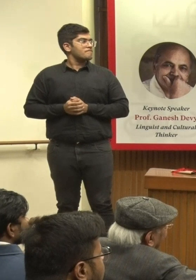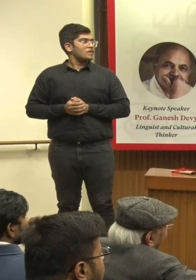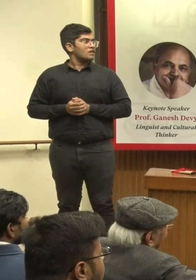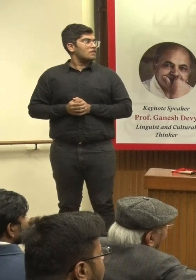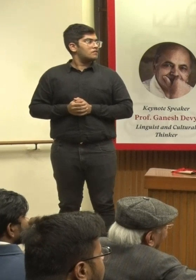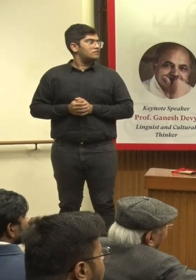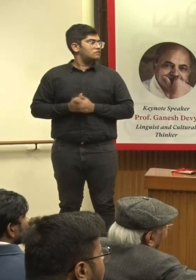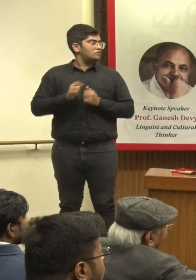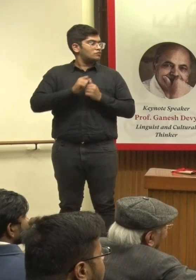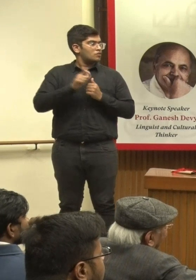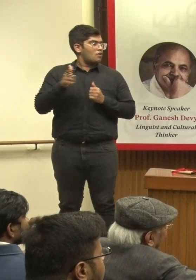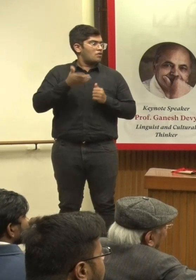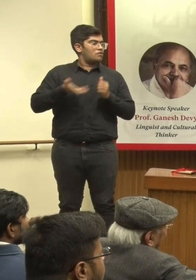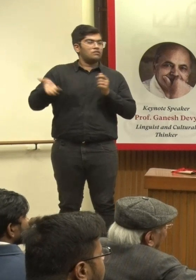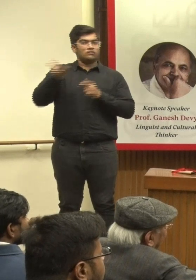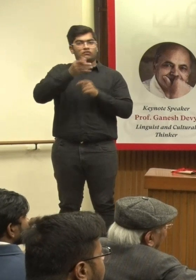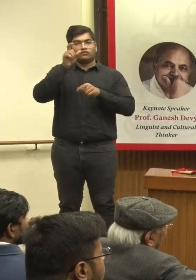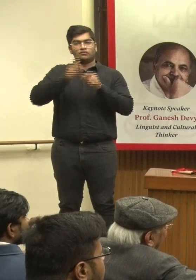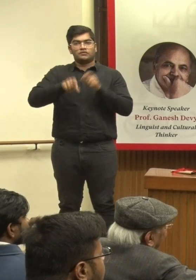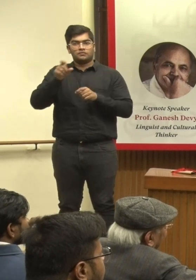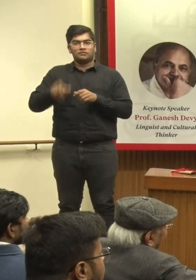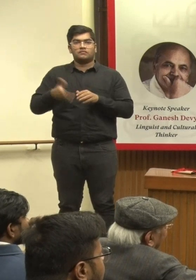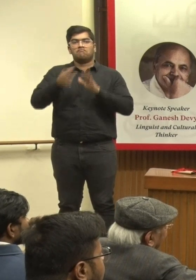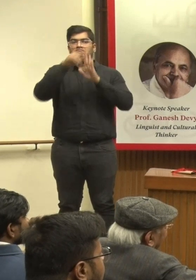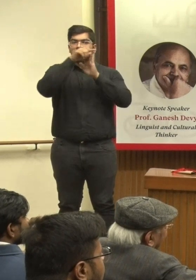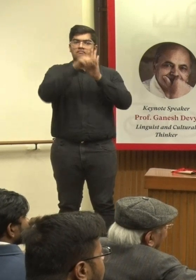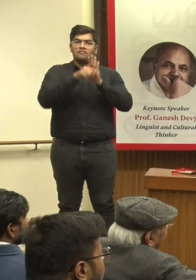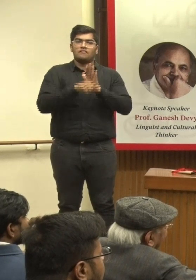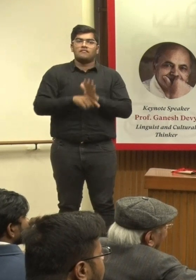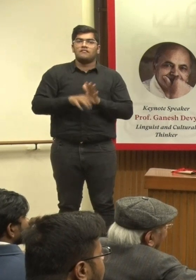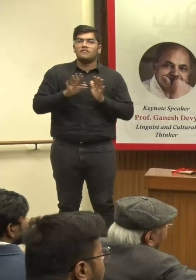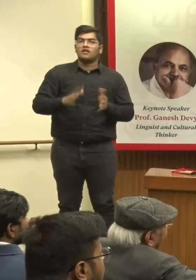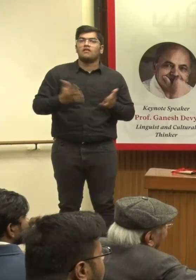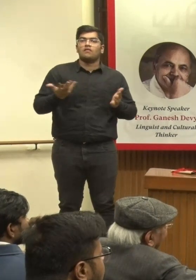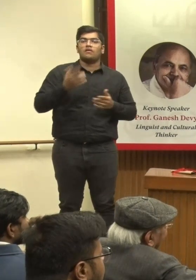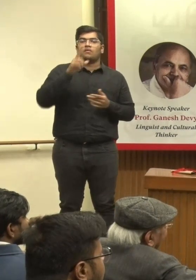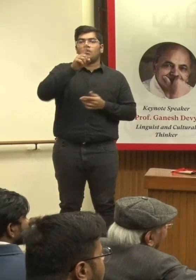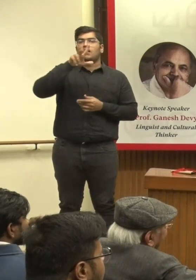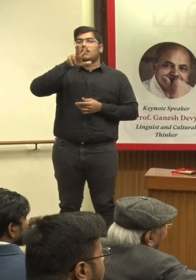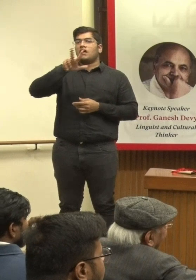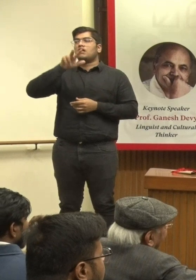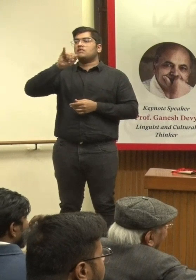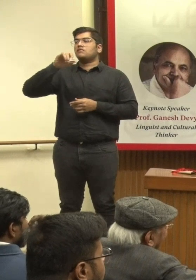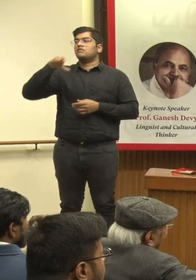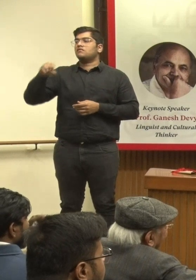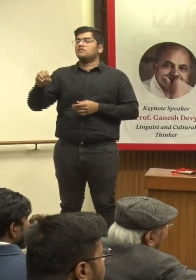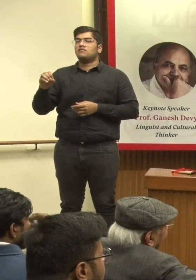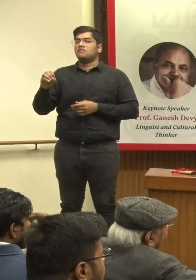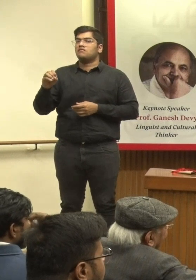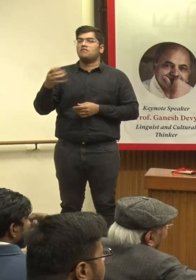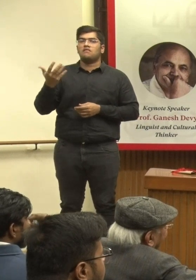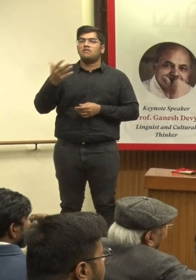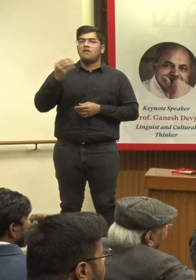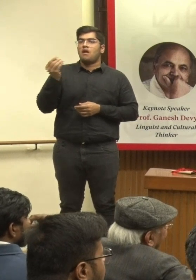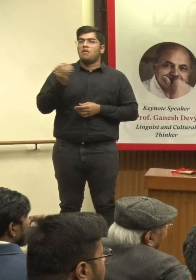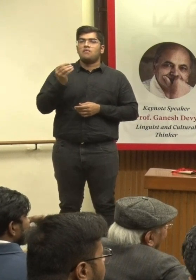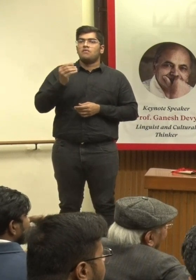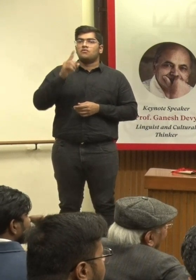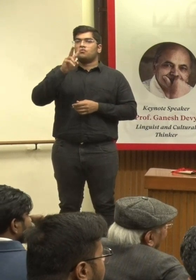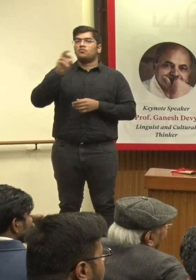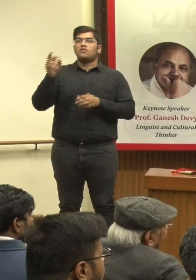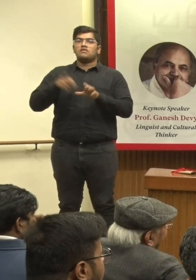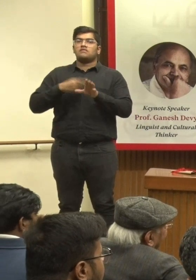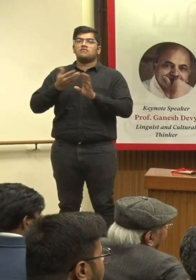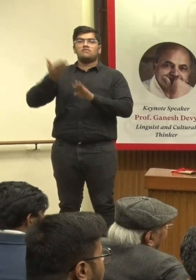All those people were listed in 1860s. Communities were listed. And